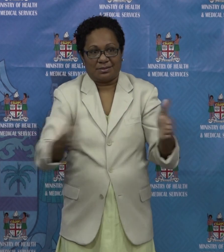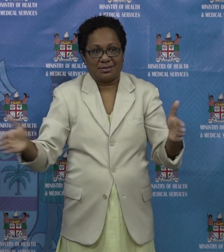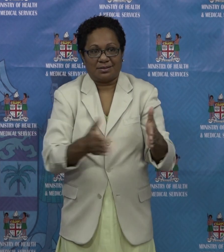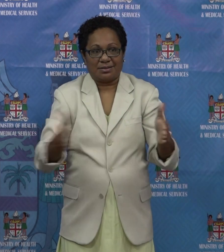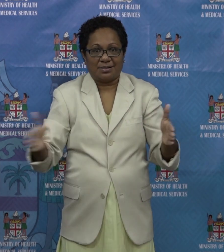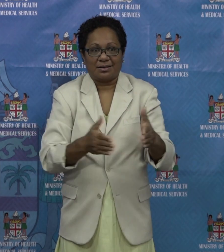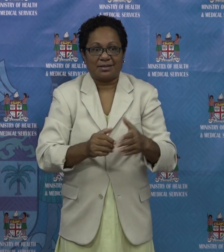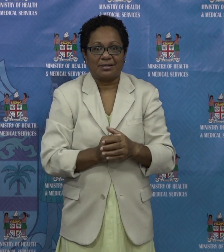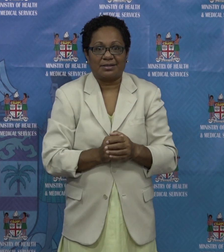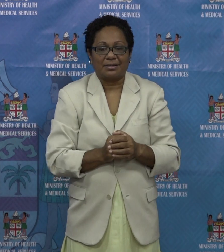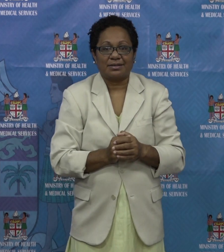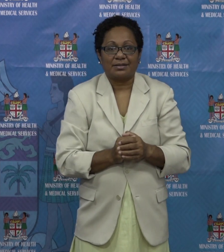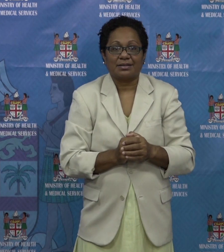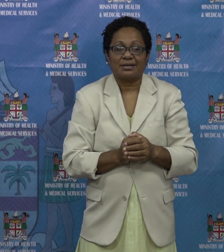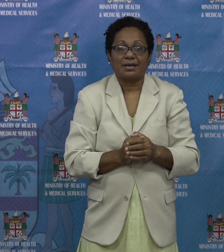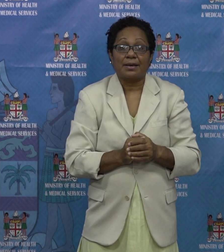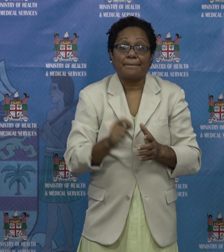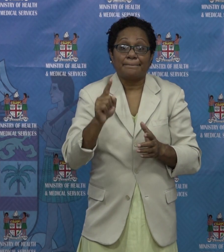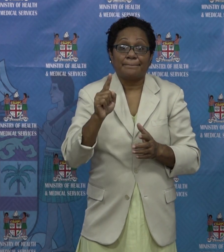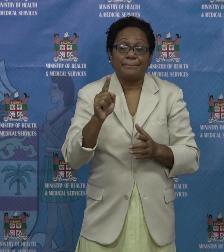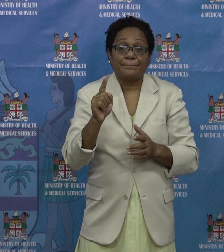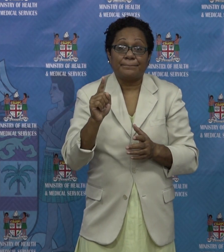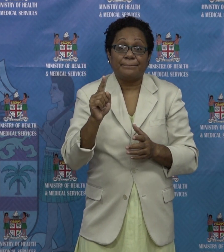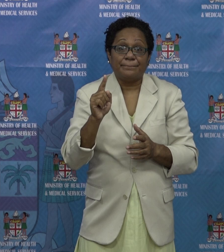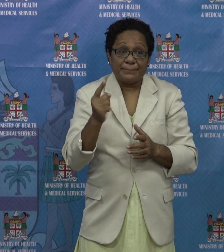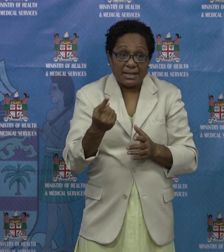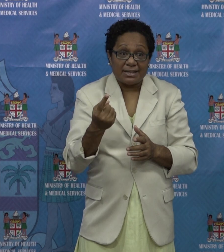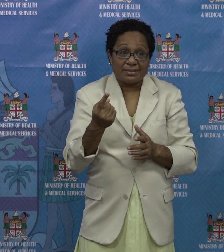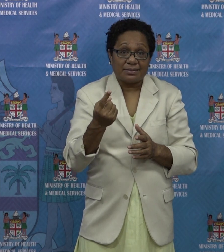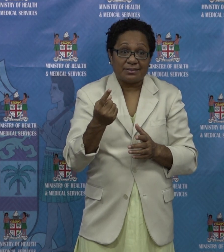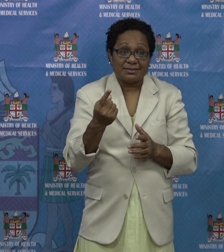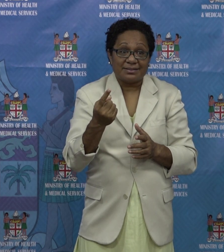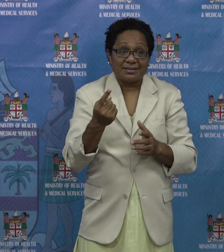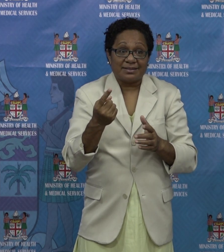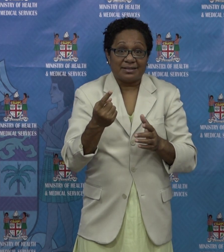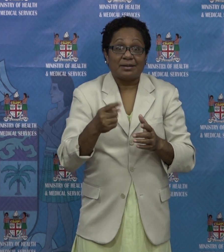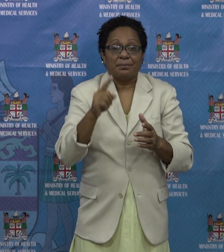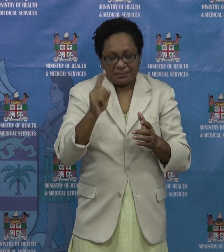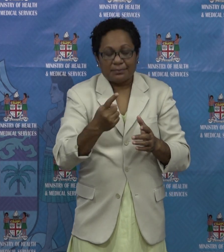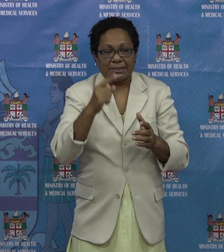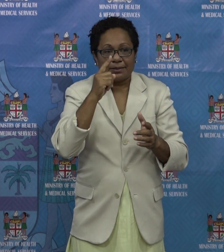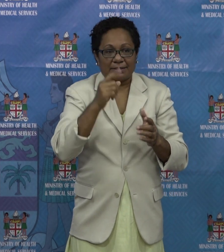quite liberally distributed within those two areas.